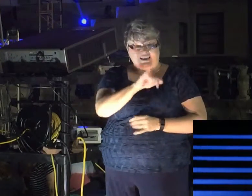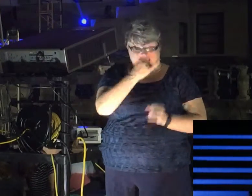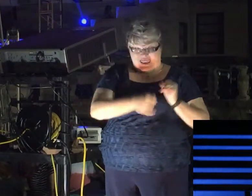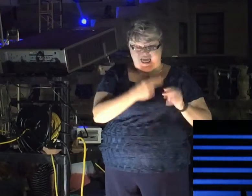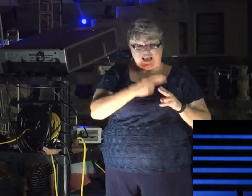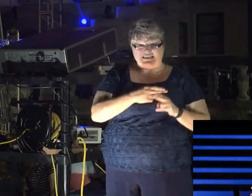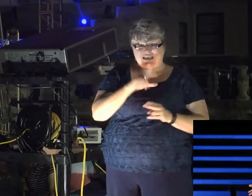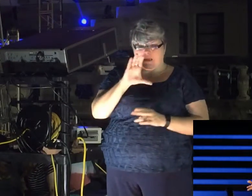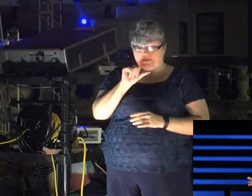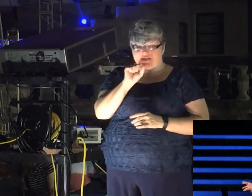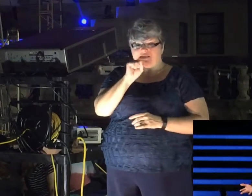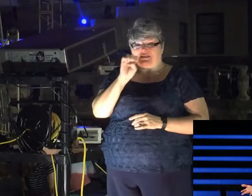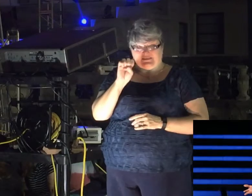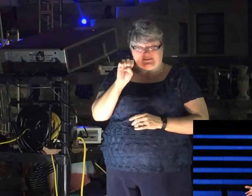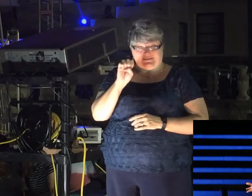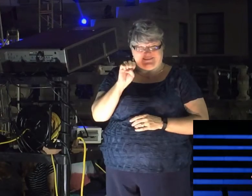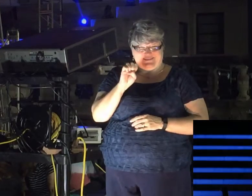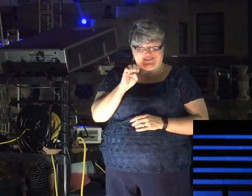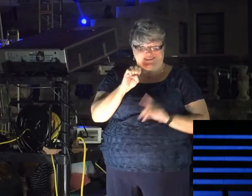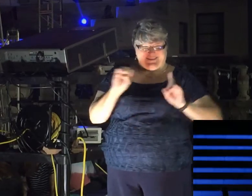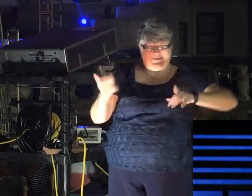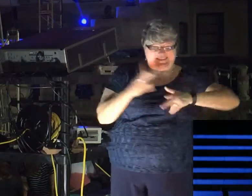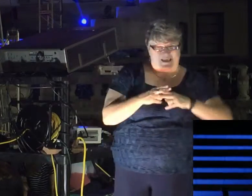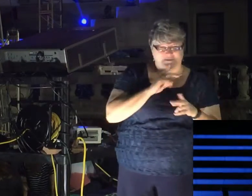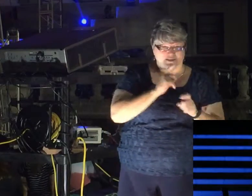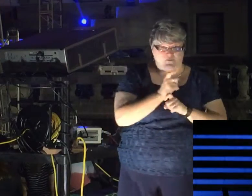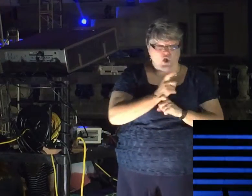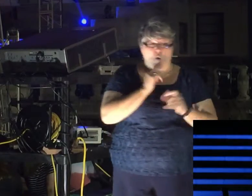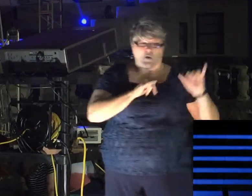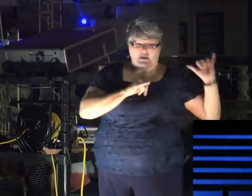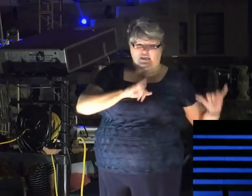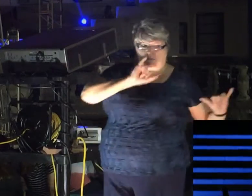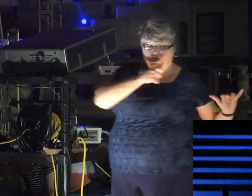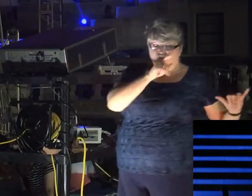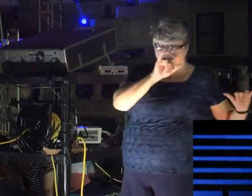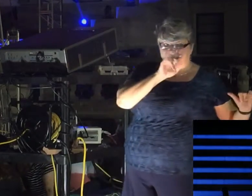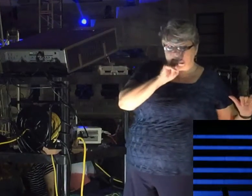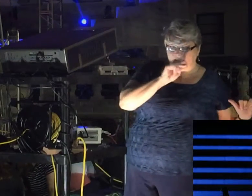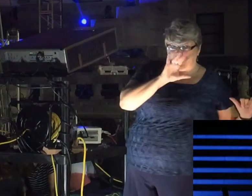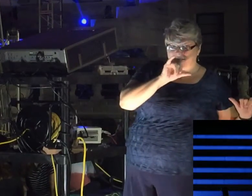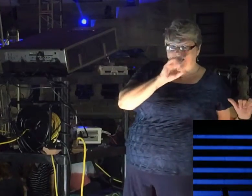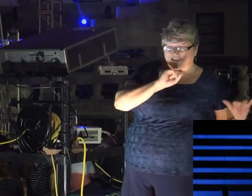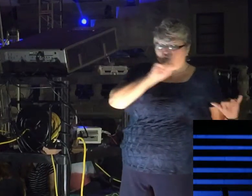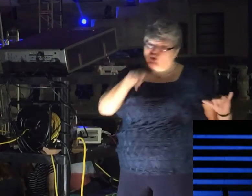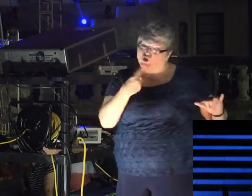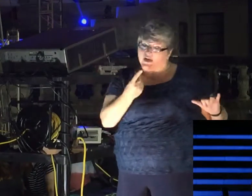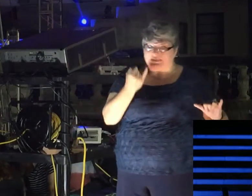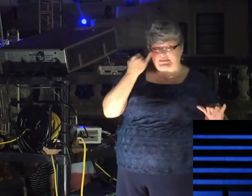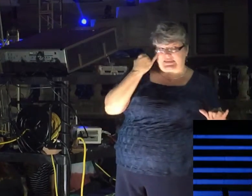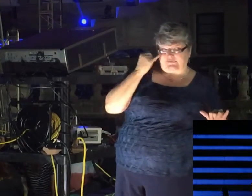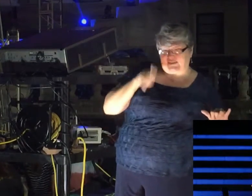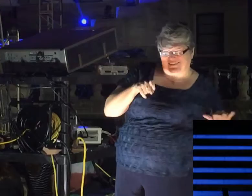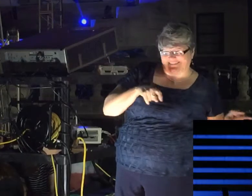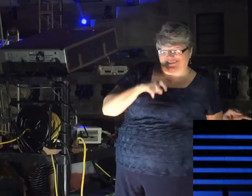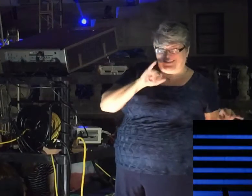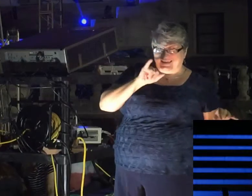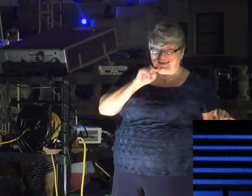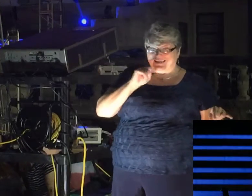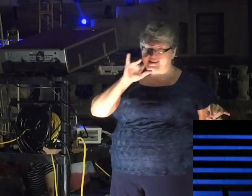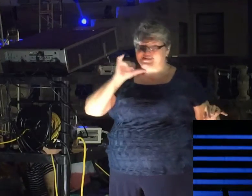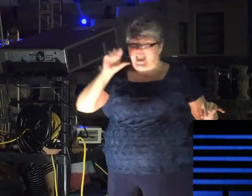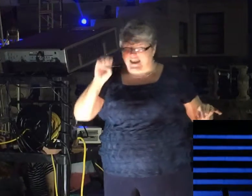Justin, and his last name was Case. And so the joke was we would keep him there just in